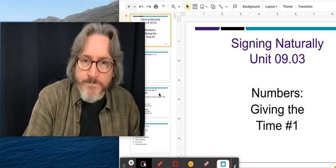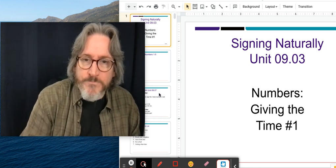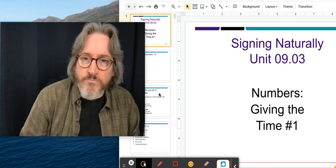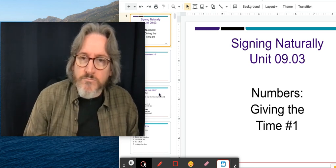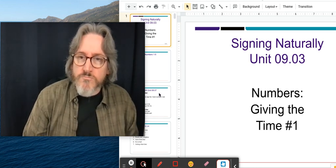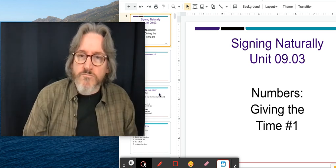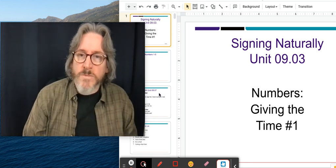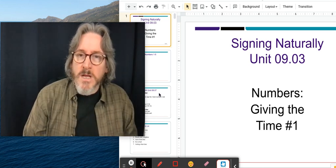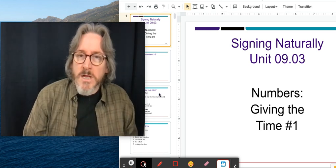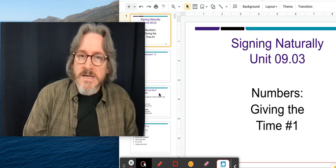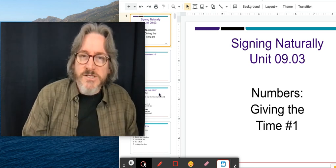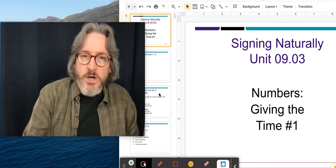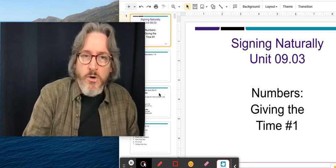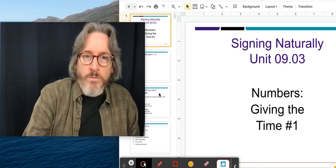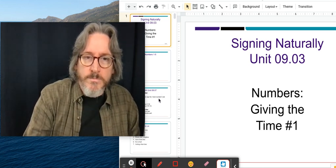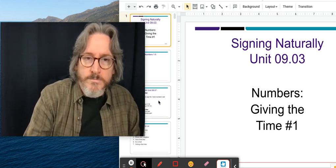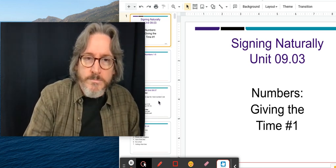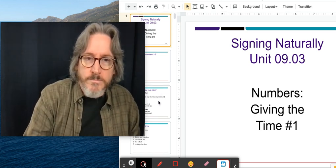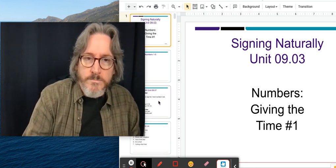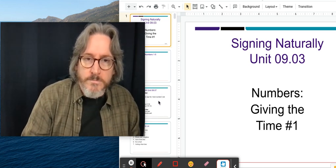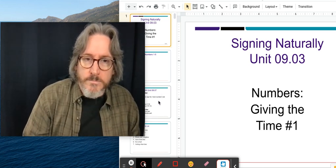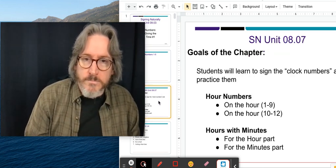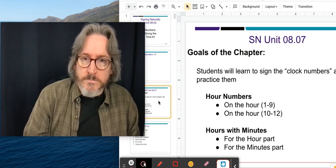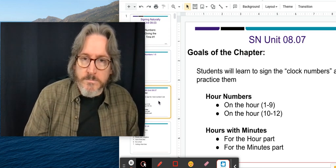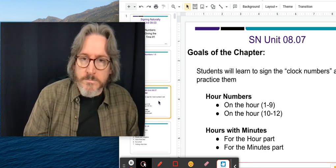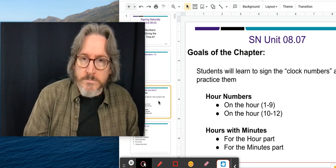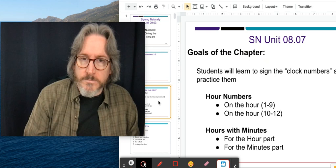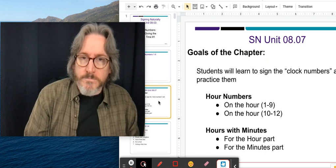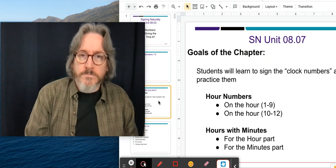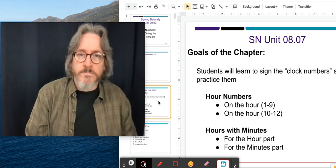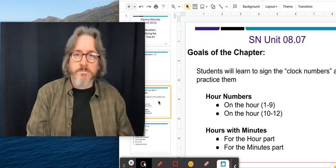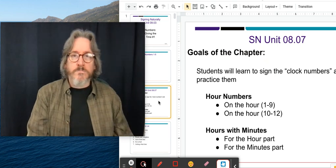hand. So